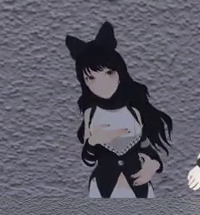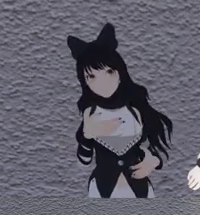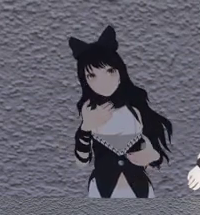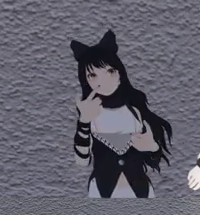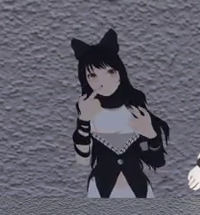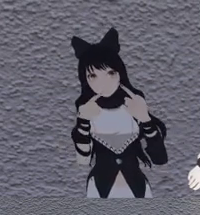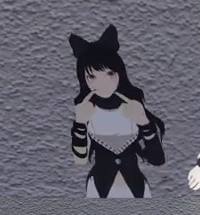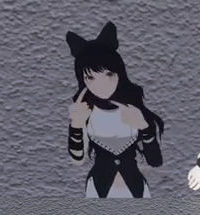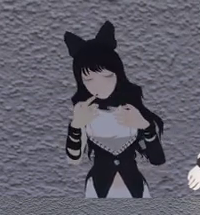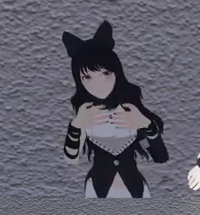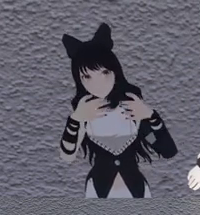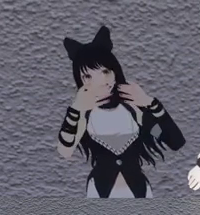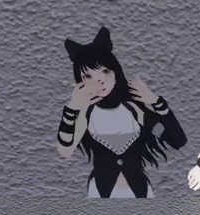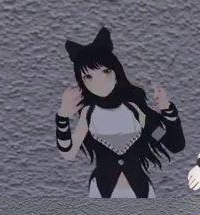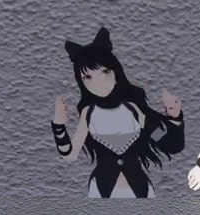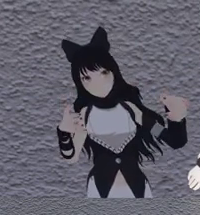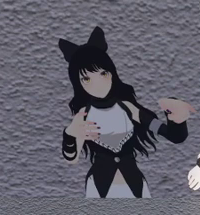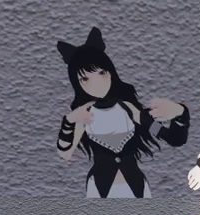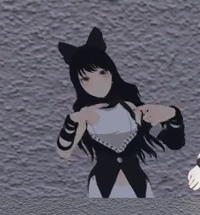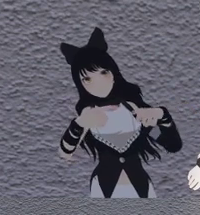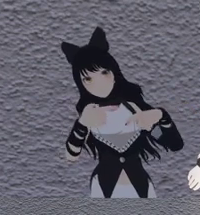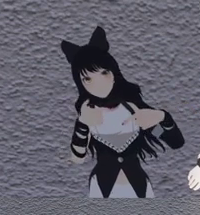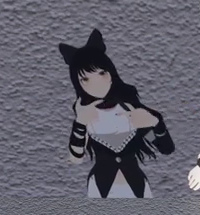my feelings, making me upset.